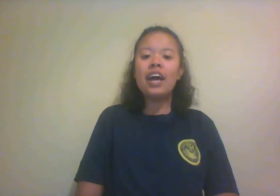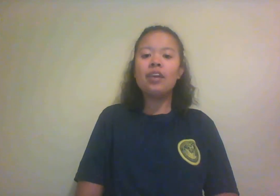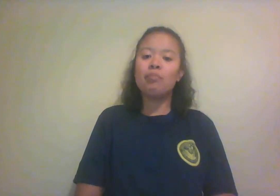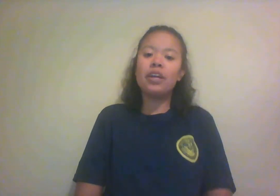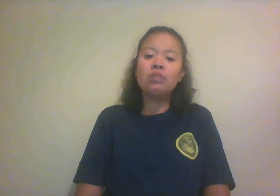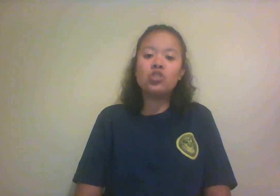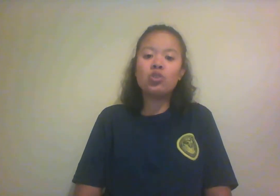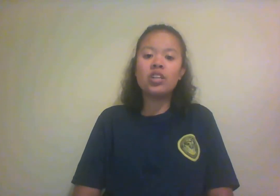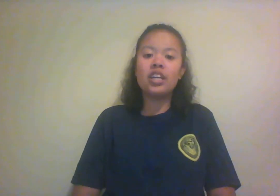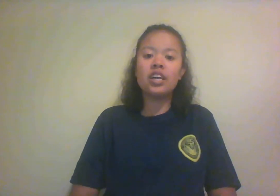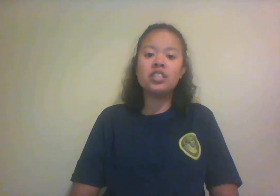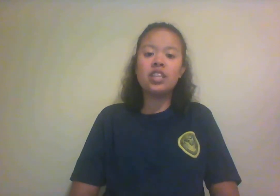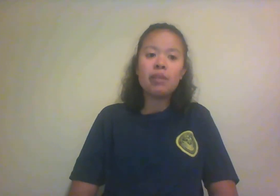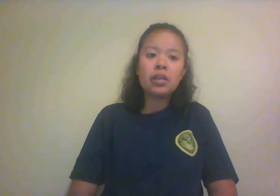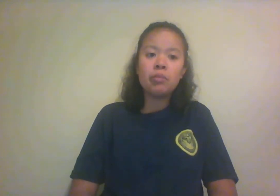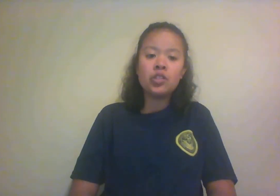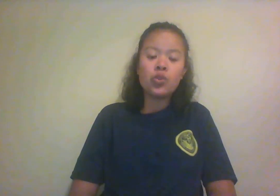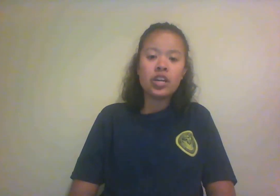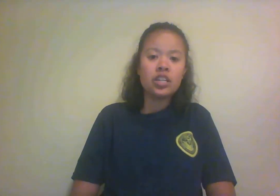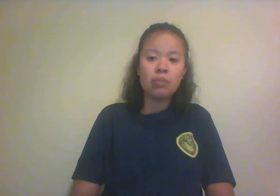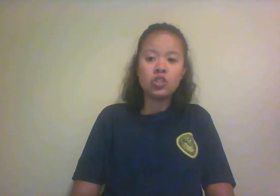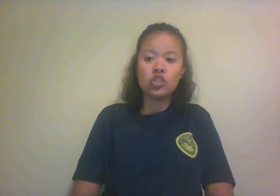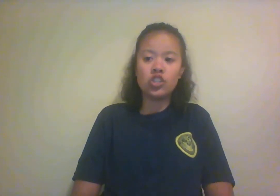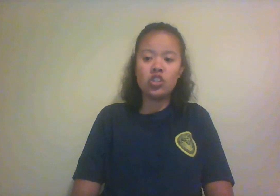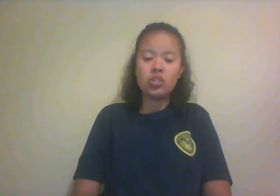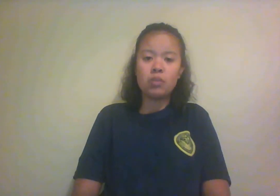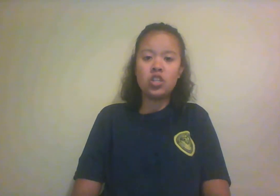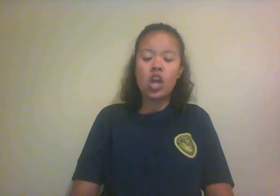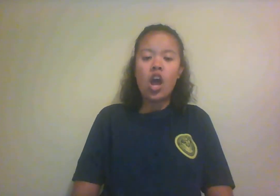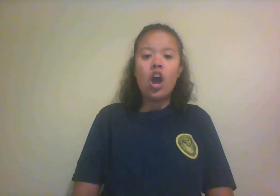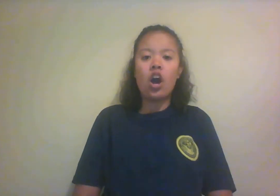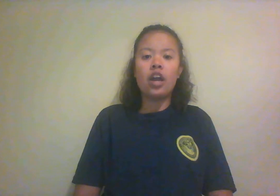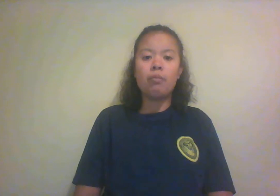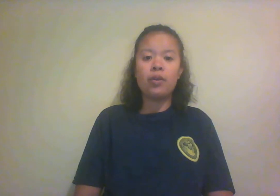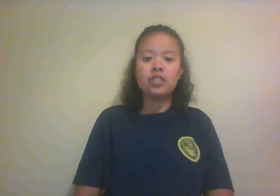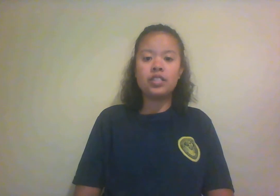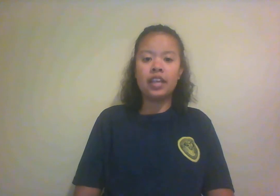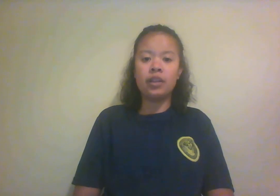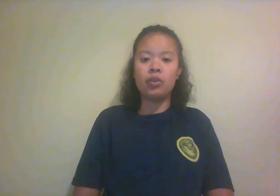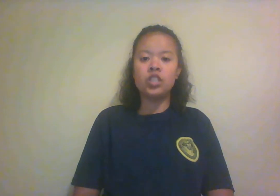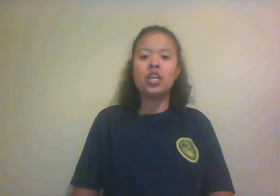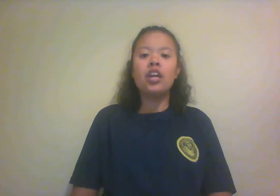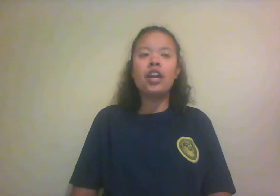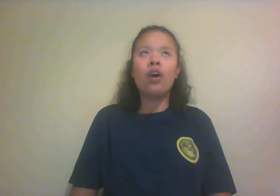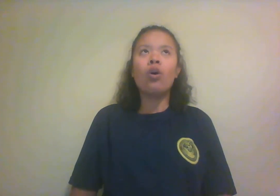Hi, my name's Jordan, and today I'm going to be doing a demonstration speech on American Sign Language. Now,